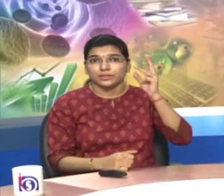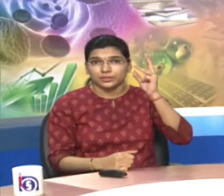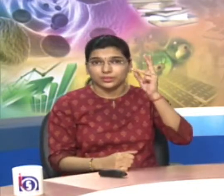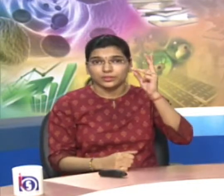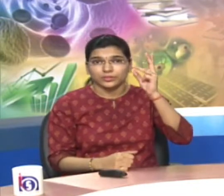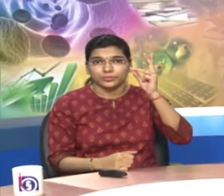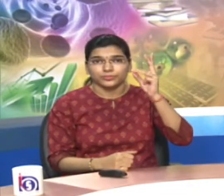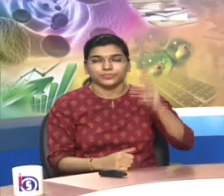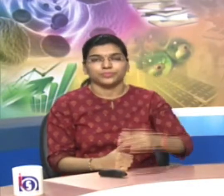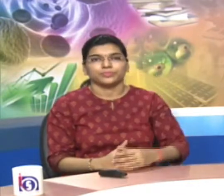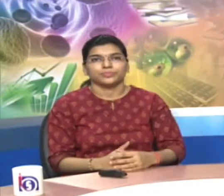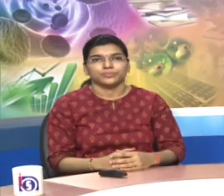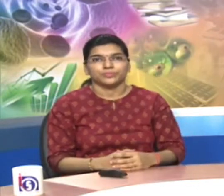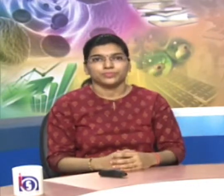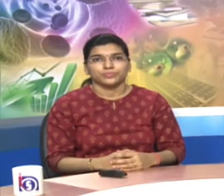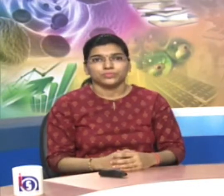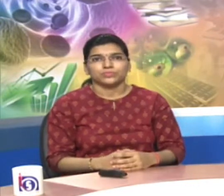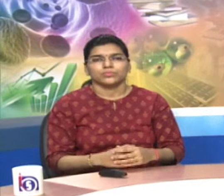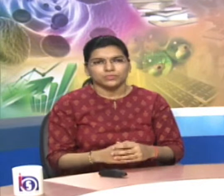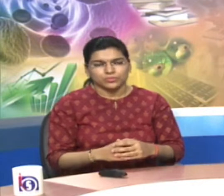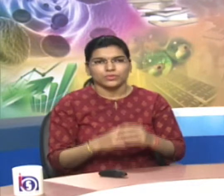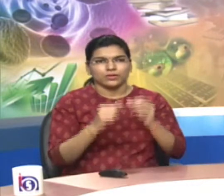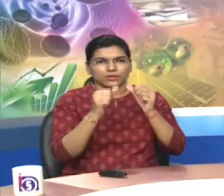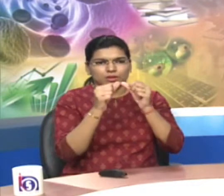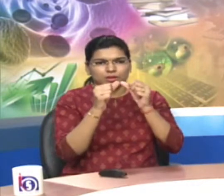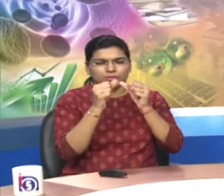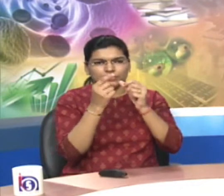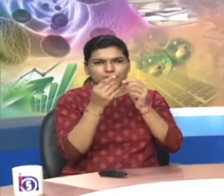the size of the text as per your choice.